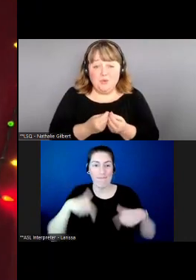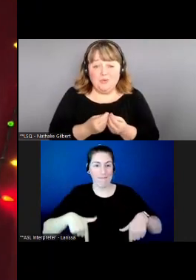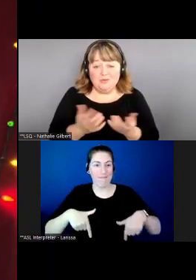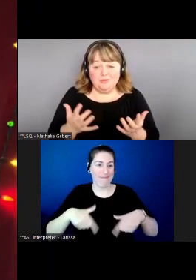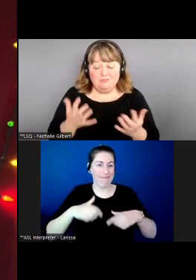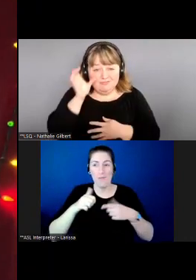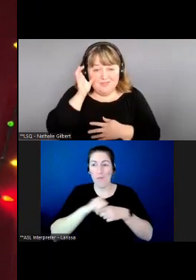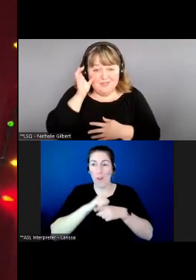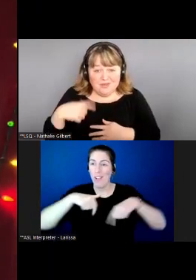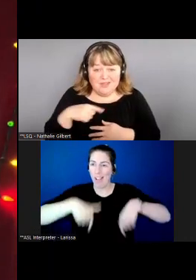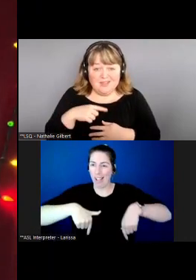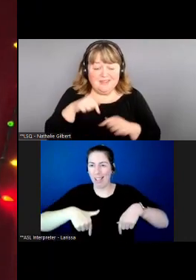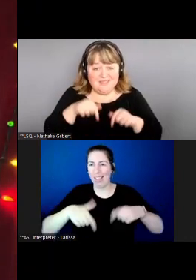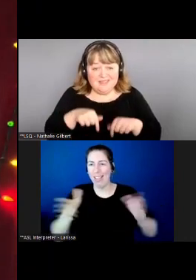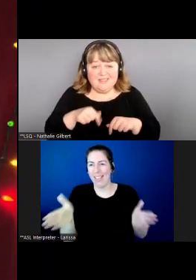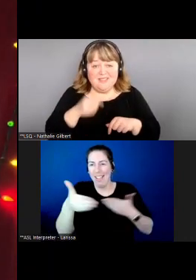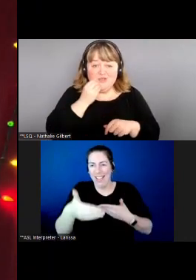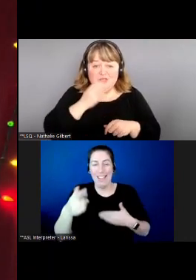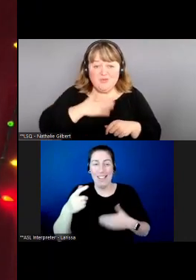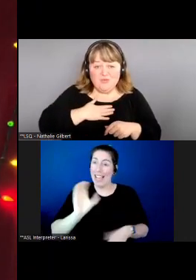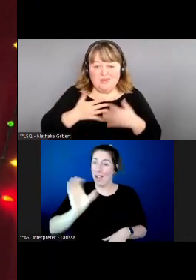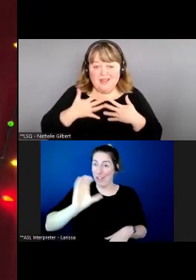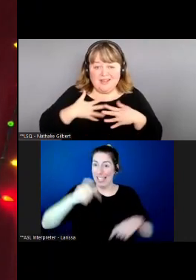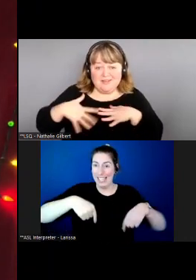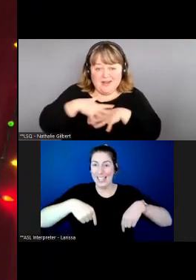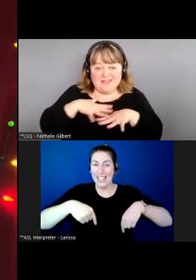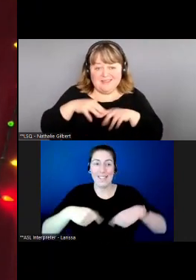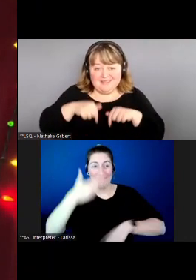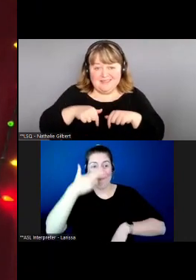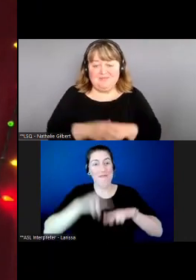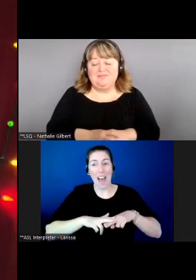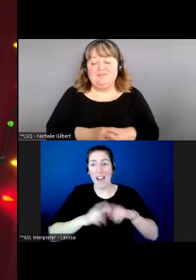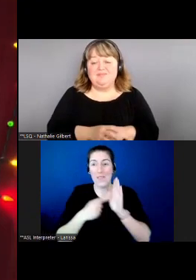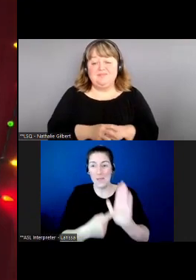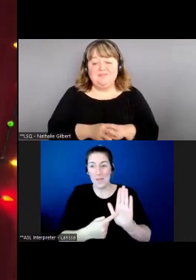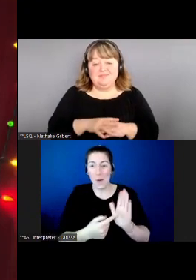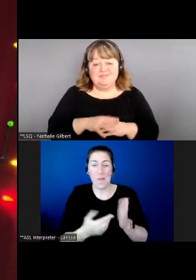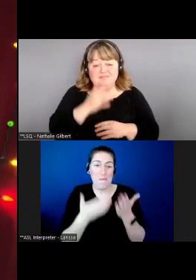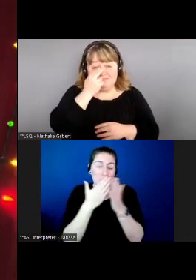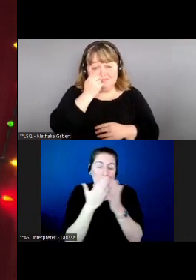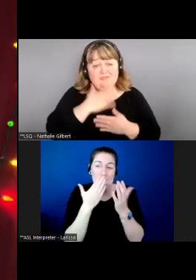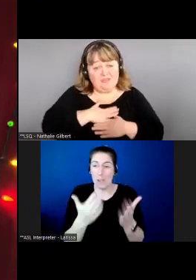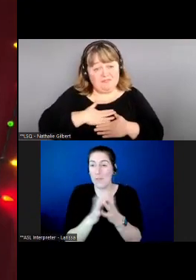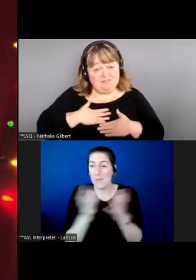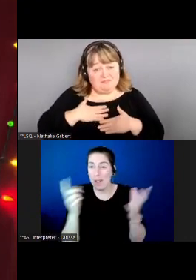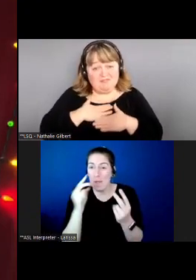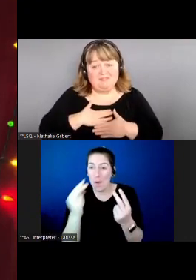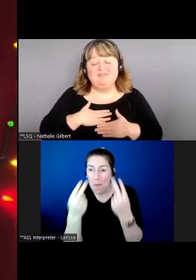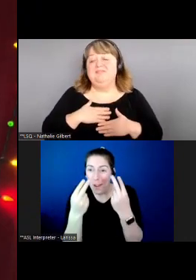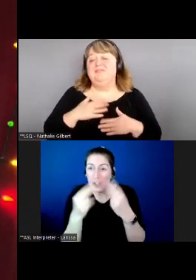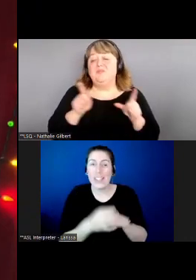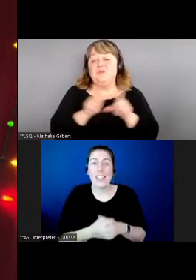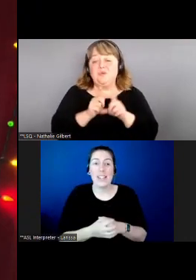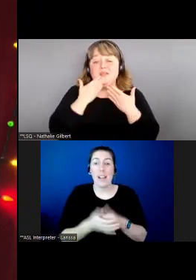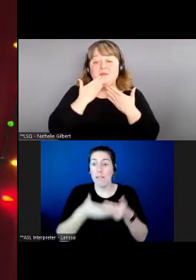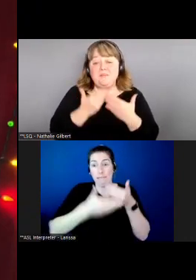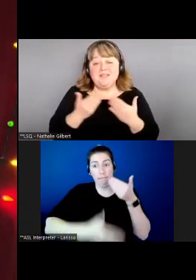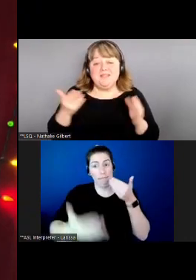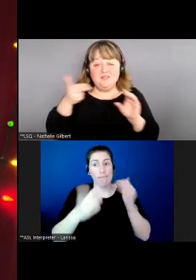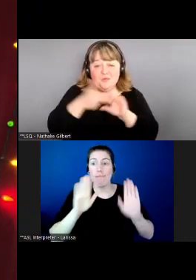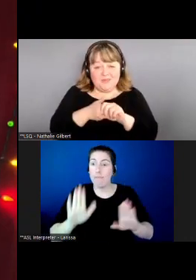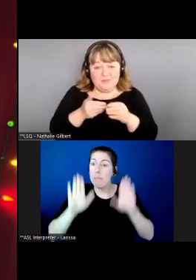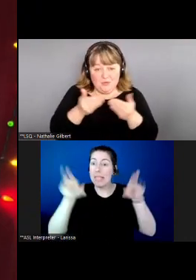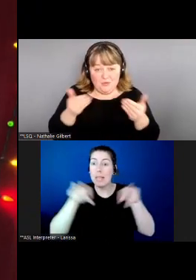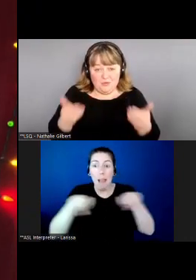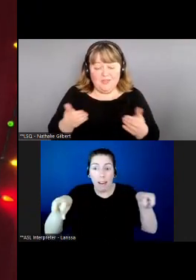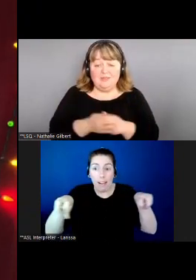Calgary. It's been a lot of fun. Thanks for joining us. There's going to be a lot of great panels ahead today. You can find